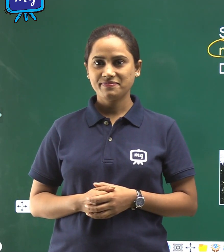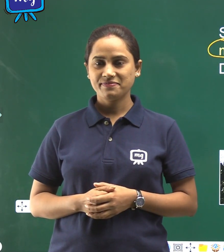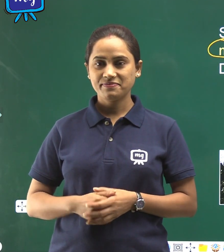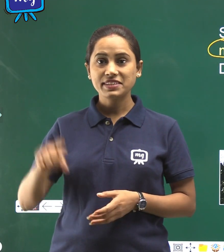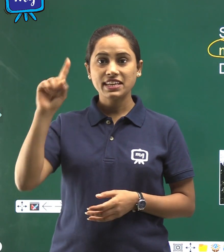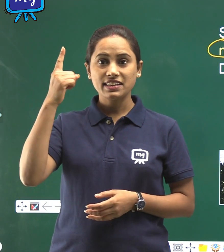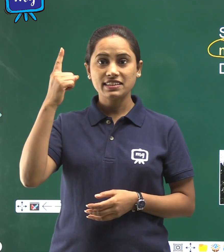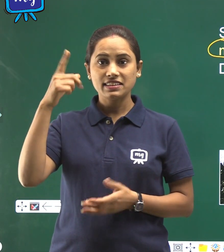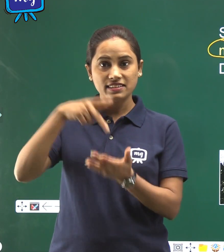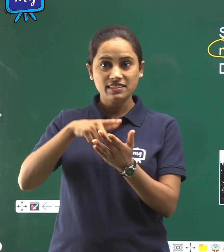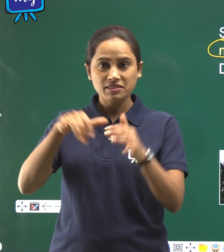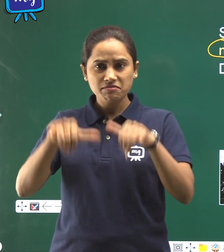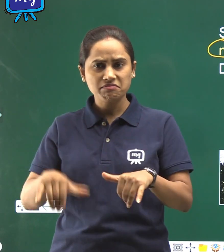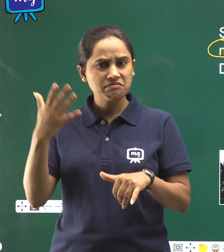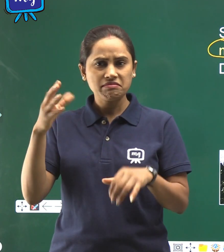migrant family.